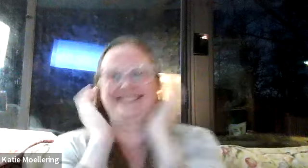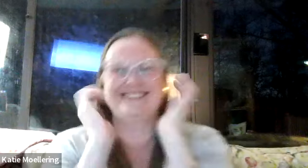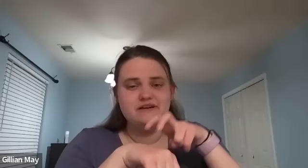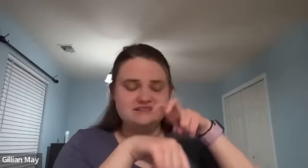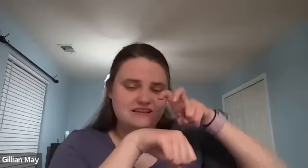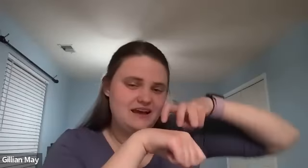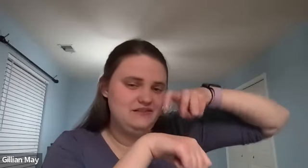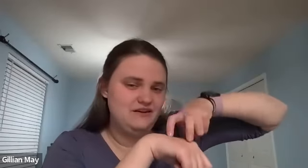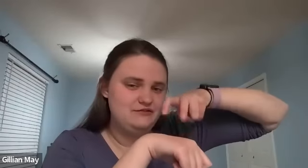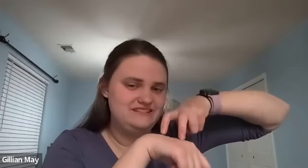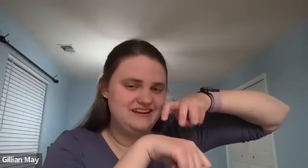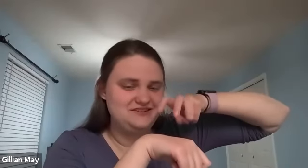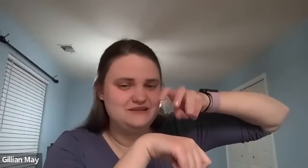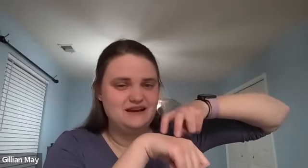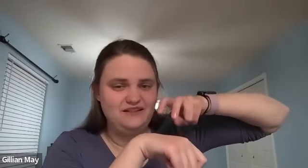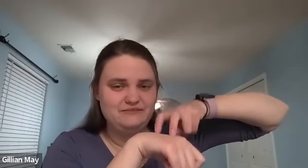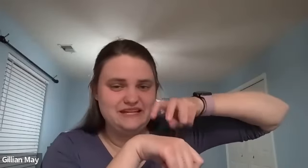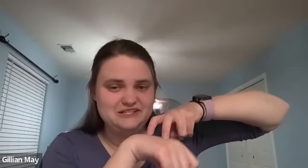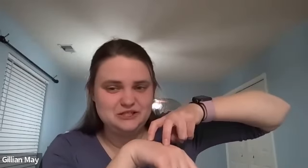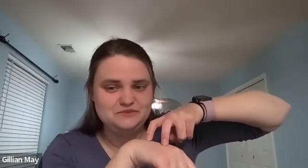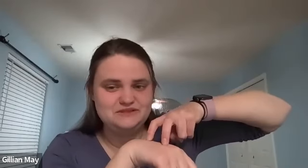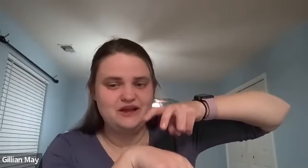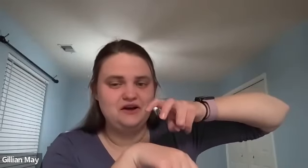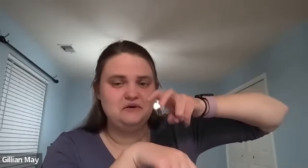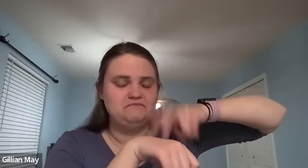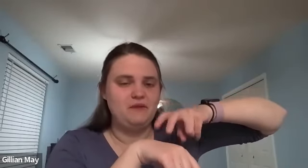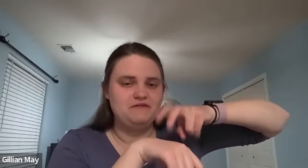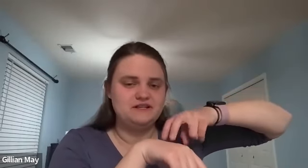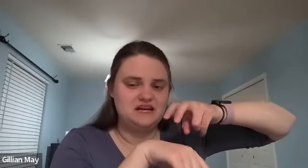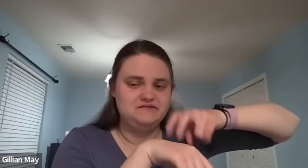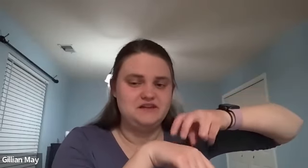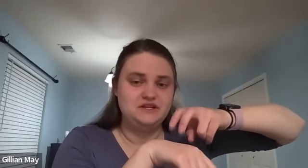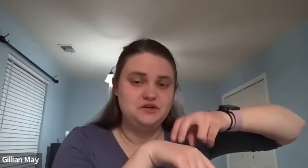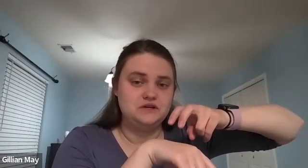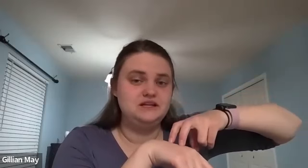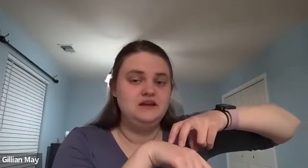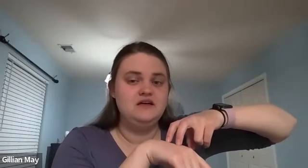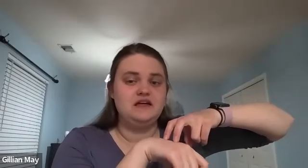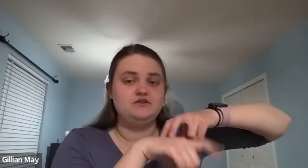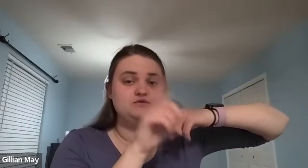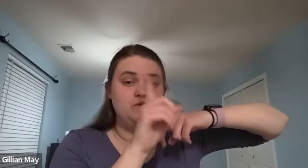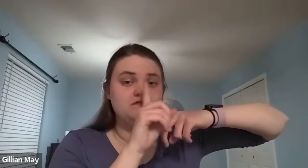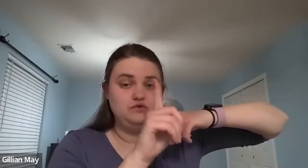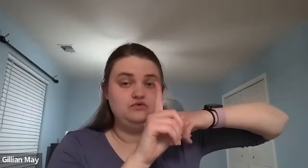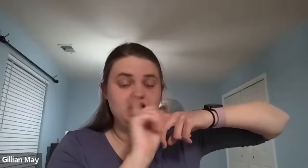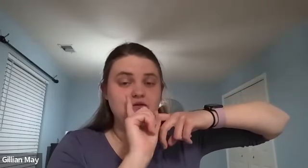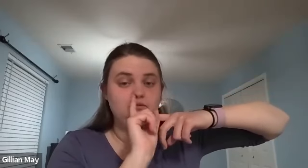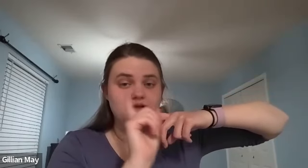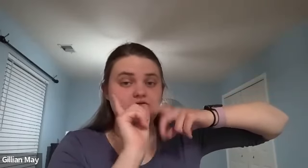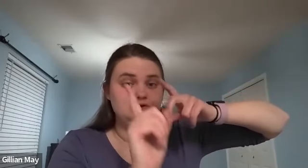love because like I love potatoes and I love potato chips. My friends and I have definitely agreed that if there was one food